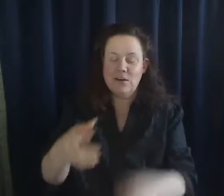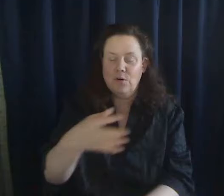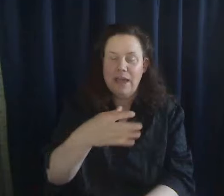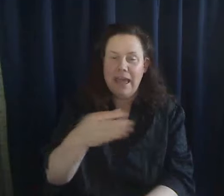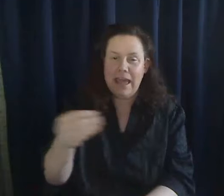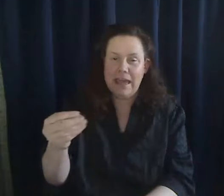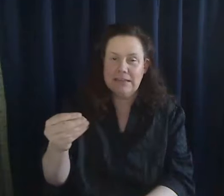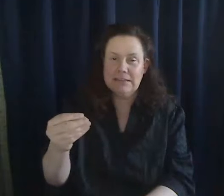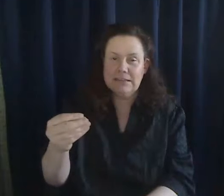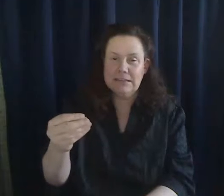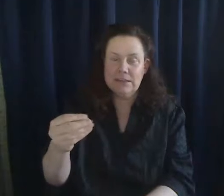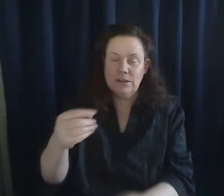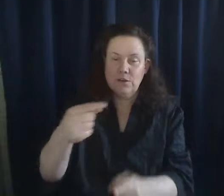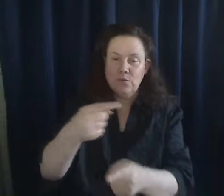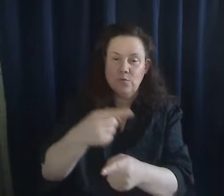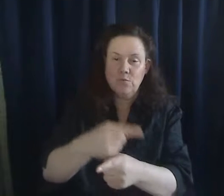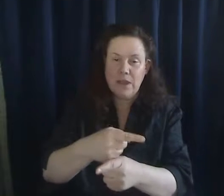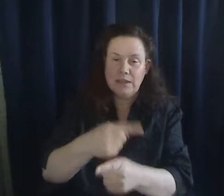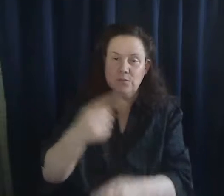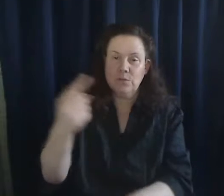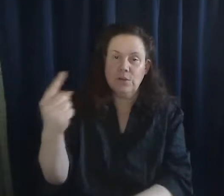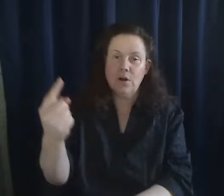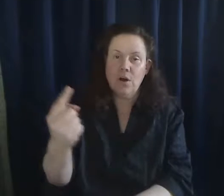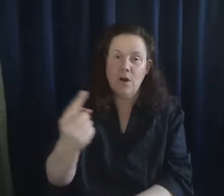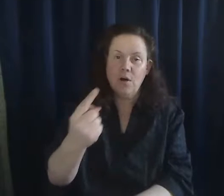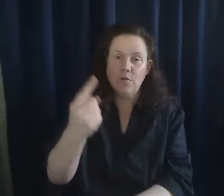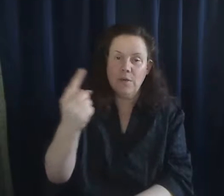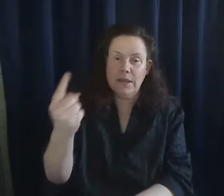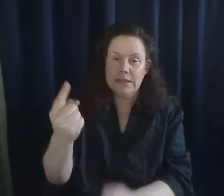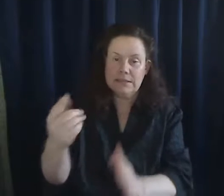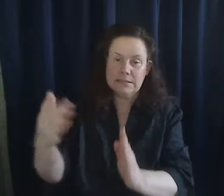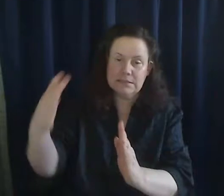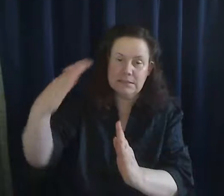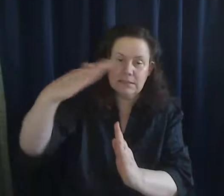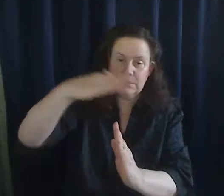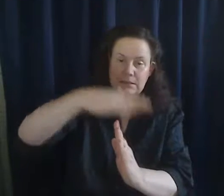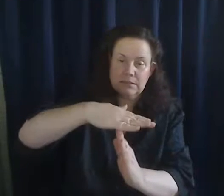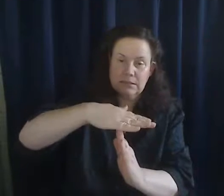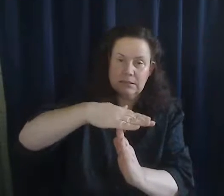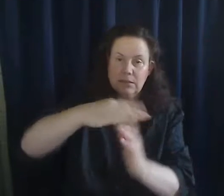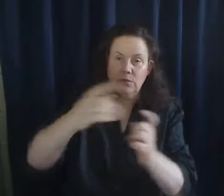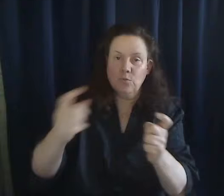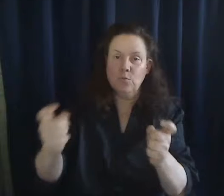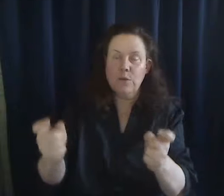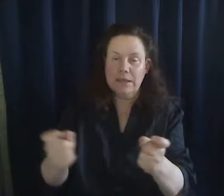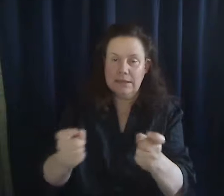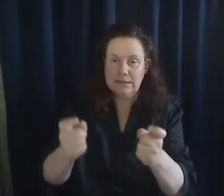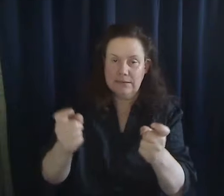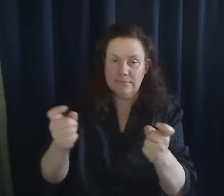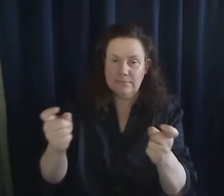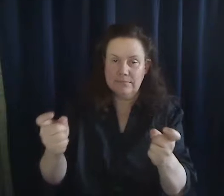So, and right will always win.